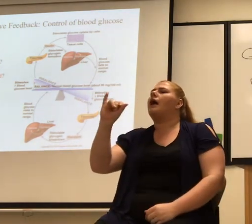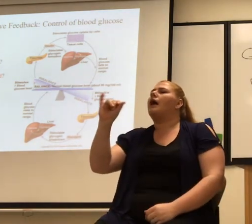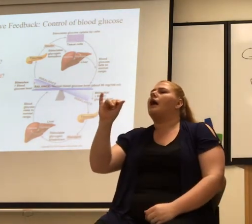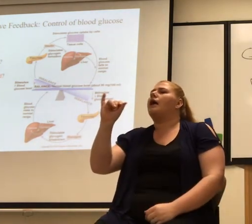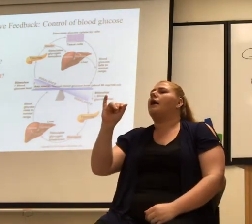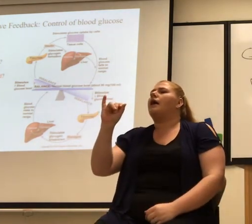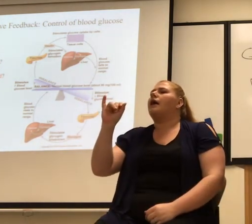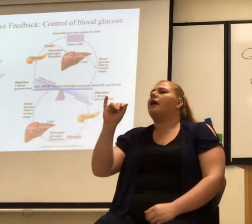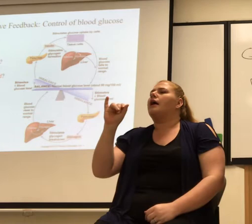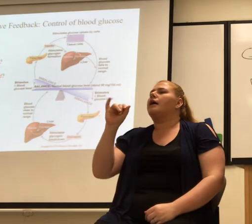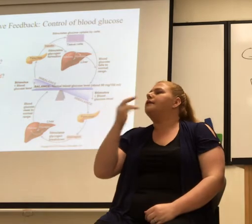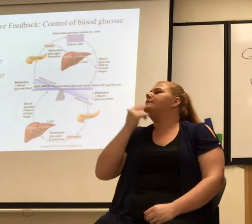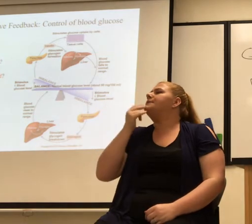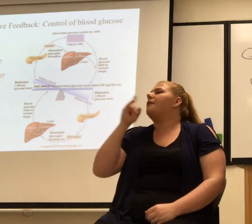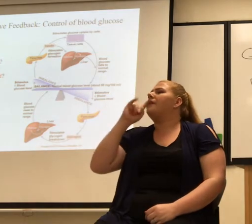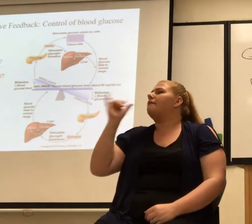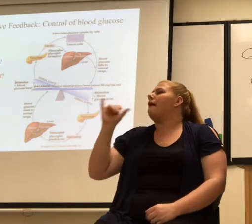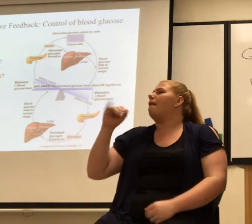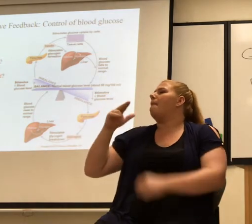Think of insulin